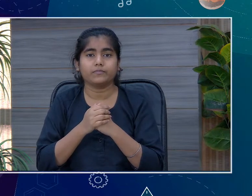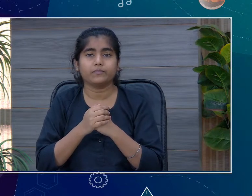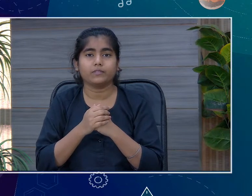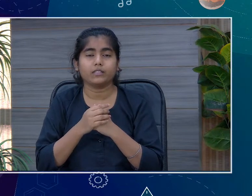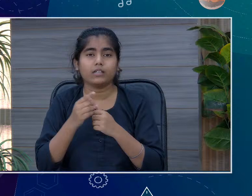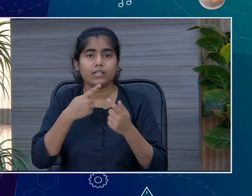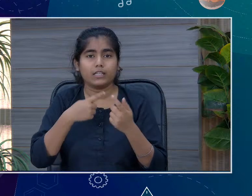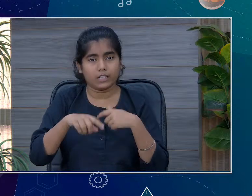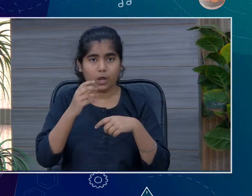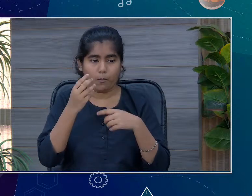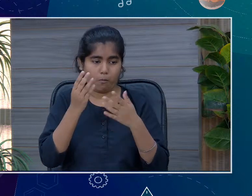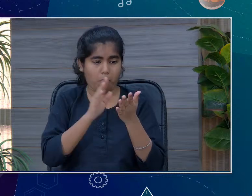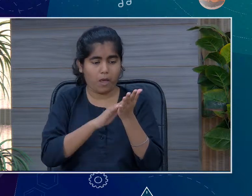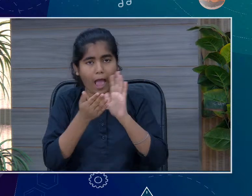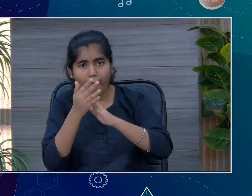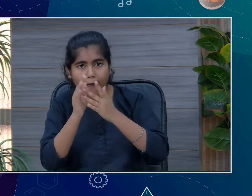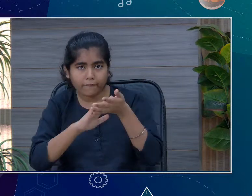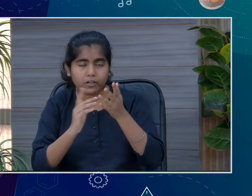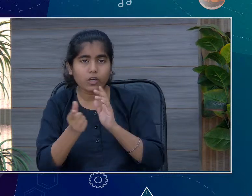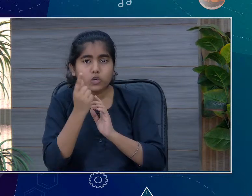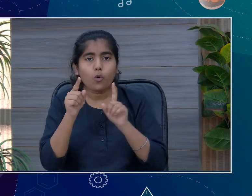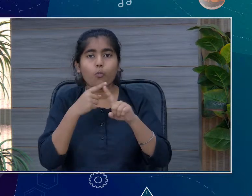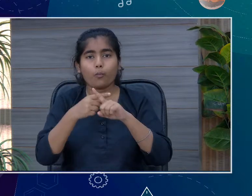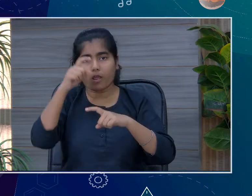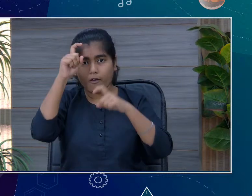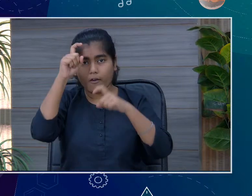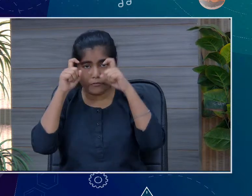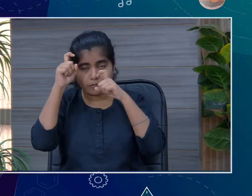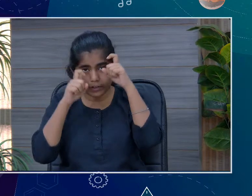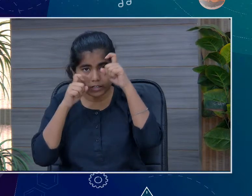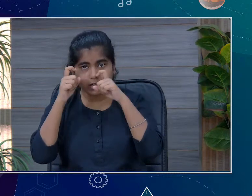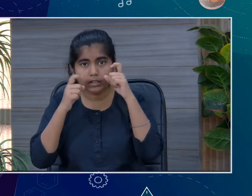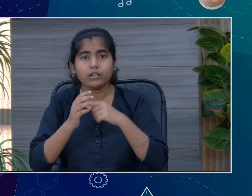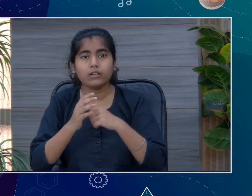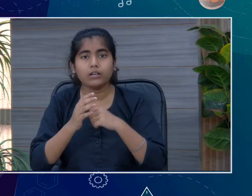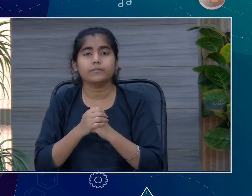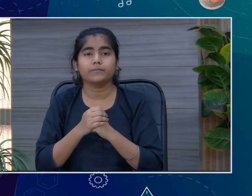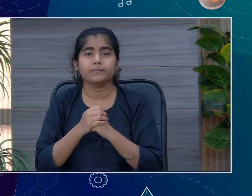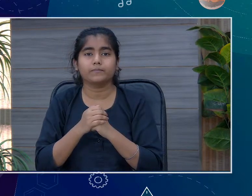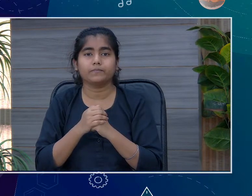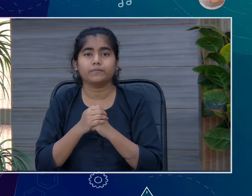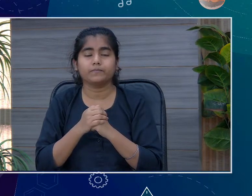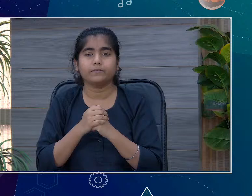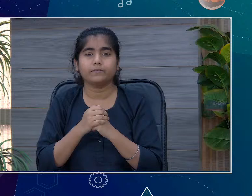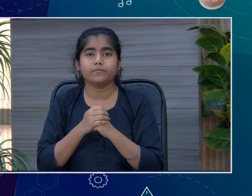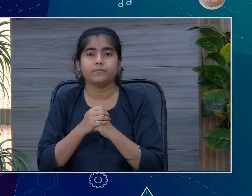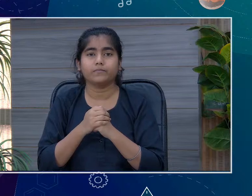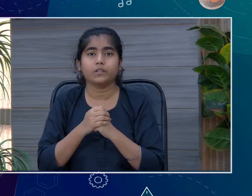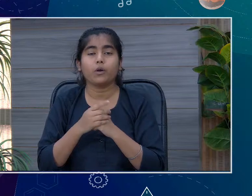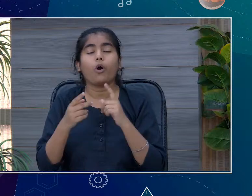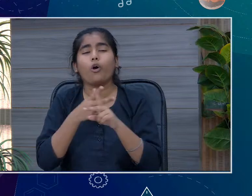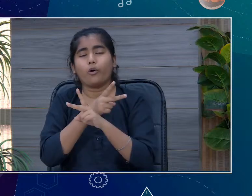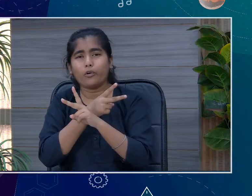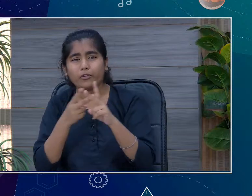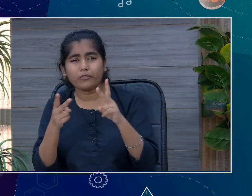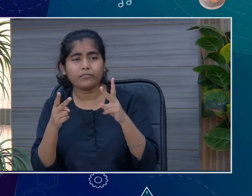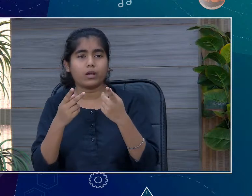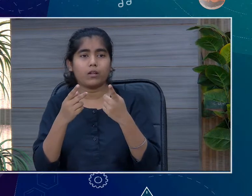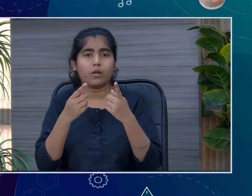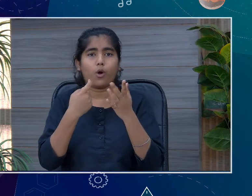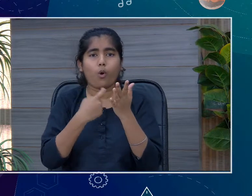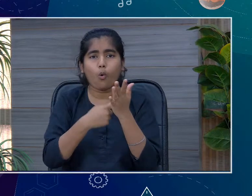hand movements and facial expression, and these are governed with a certain grammatical rule, principles. They are based